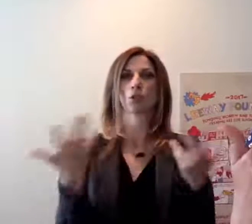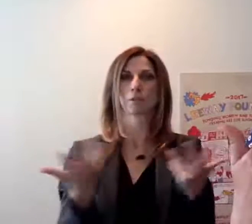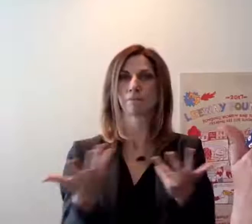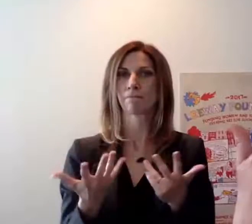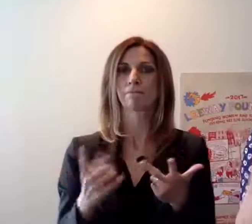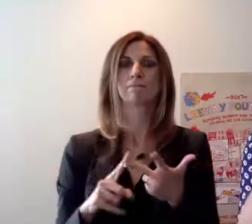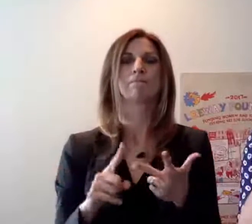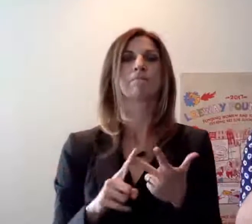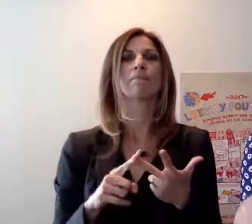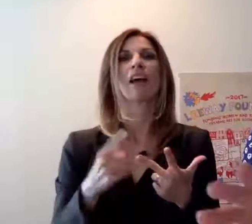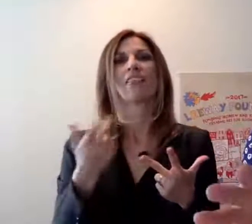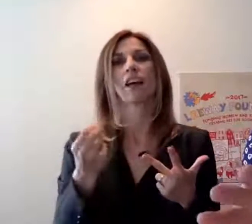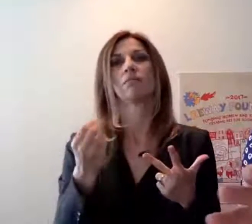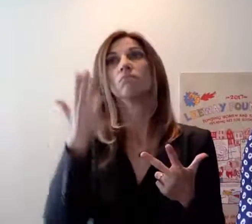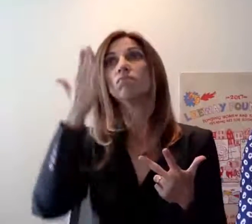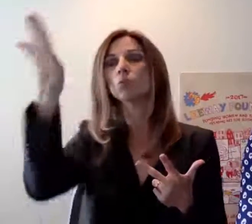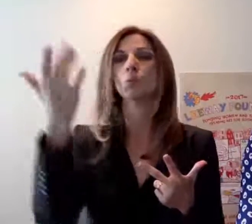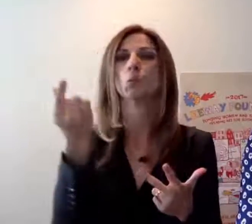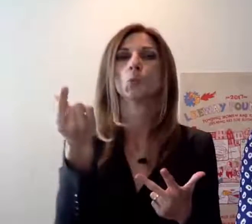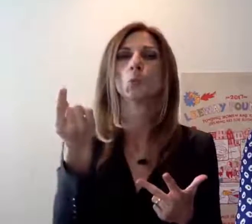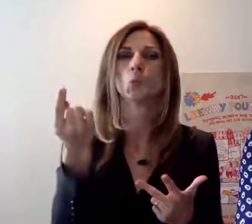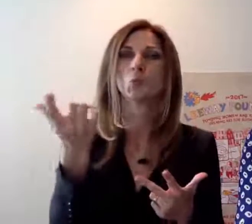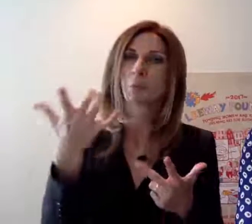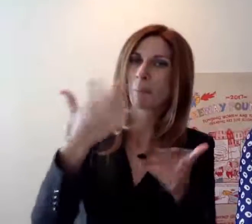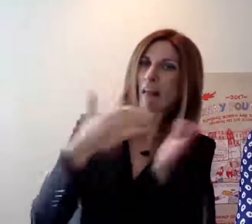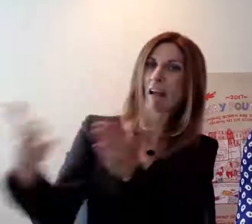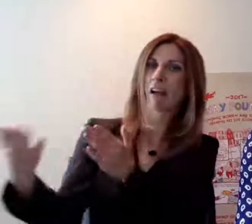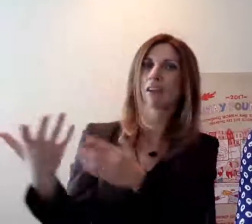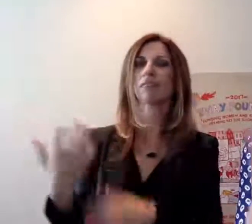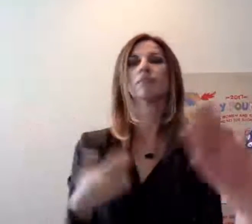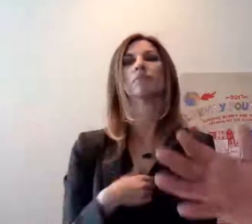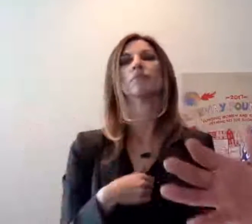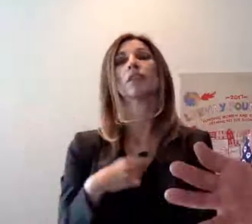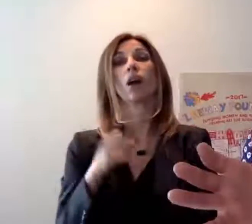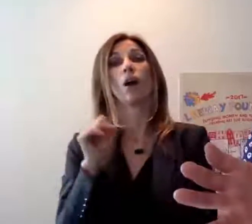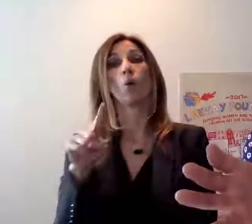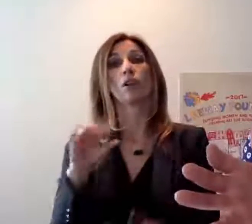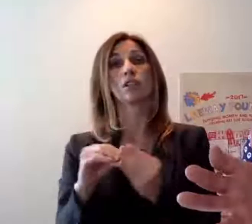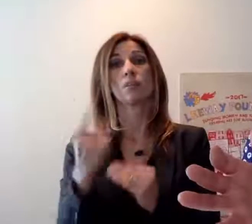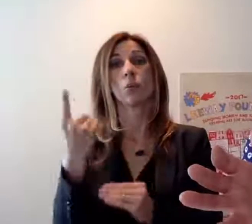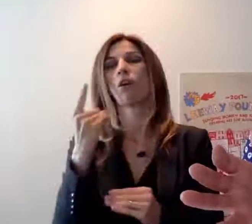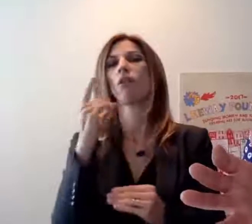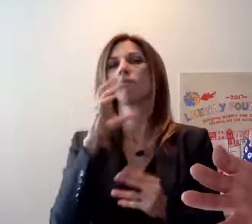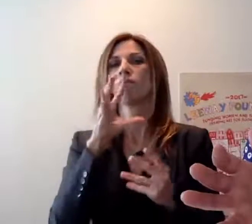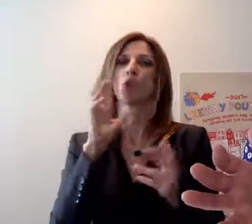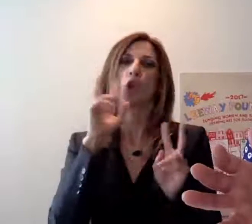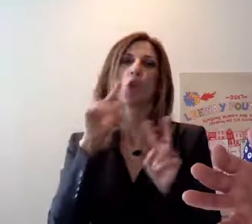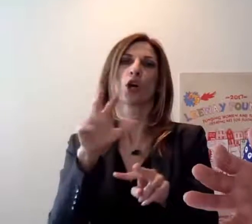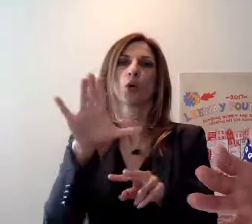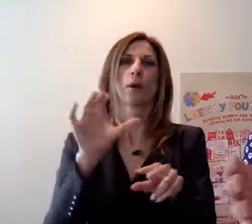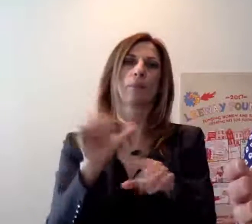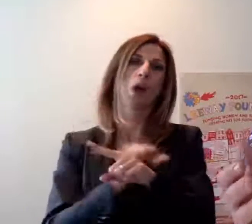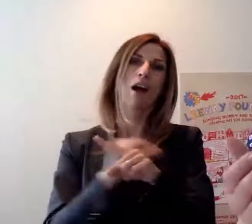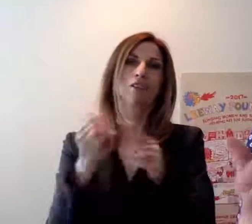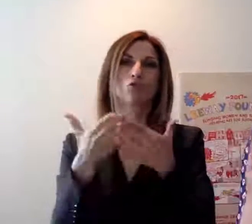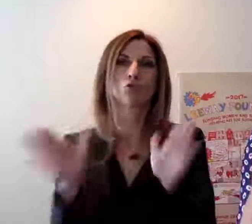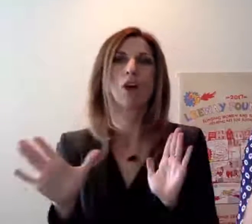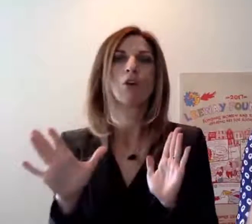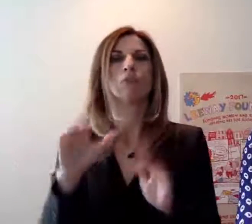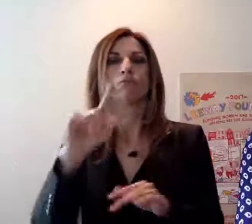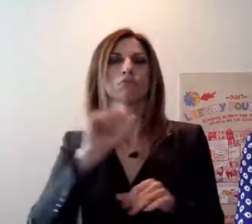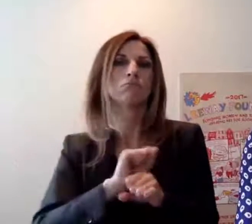and where it's going. Question number one is just sort of looking at your practice overall. In